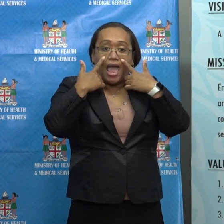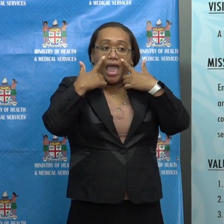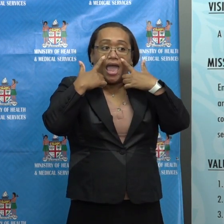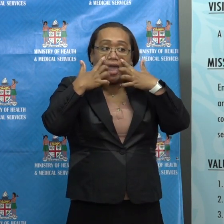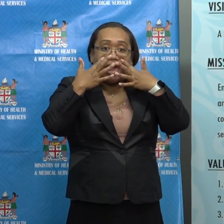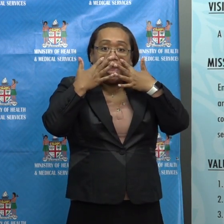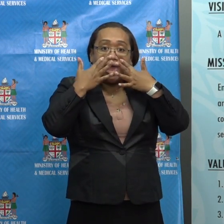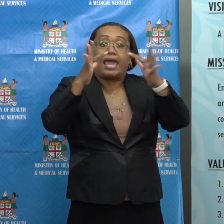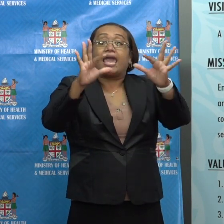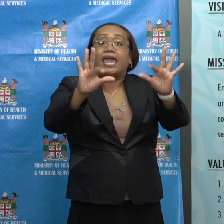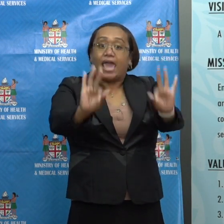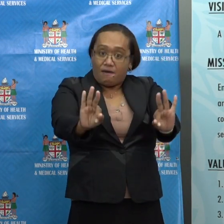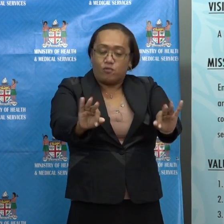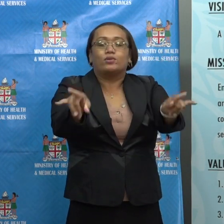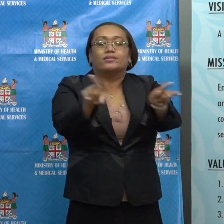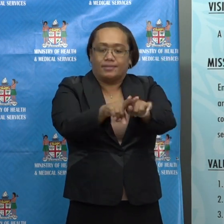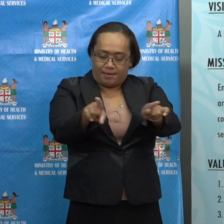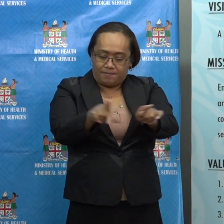4.